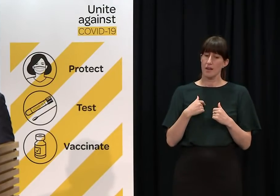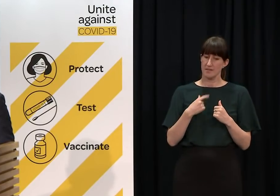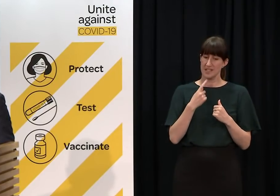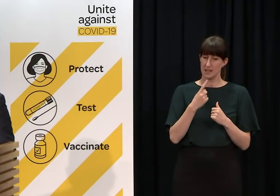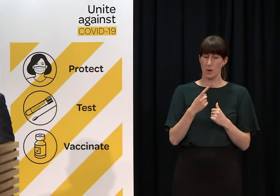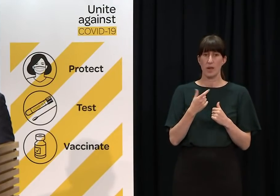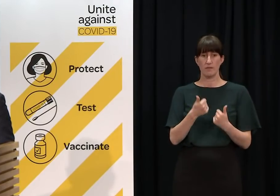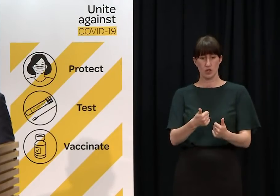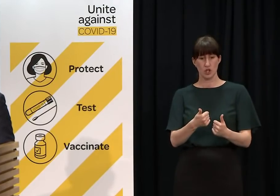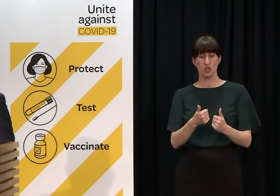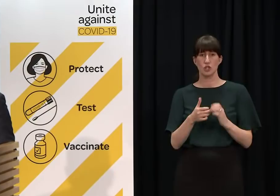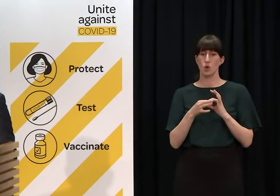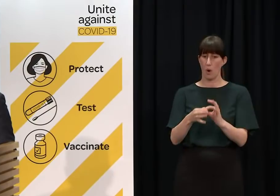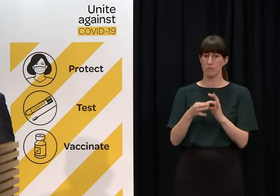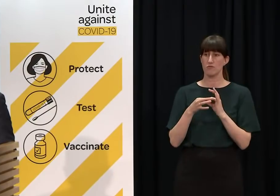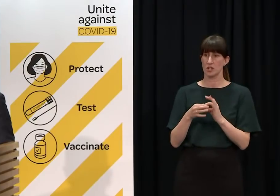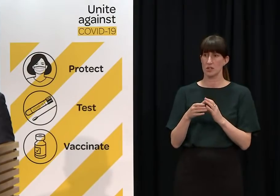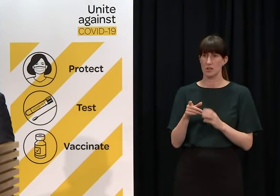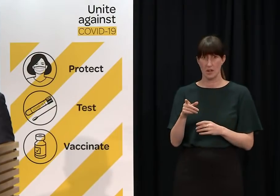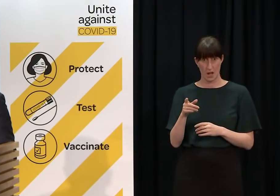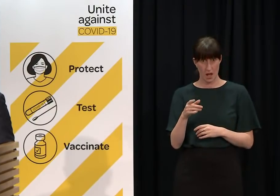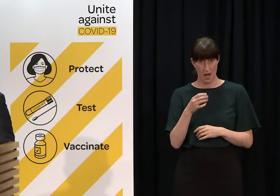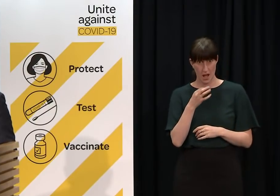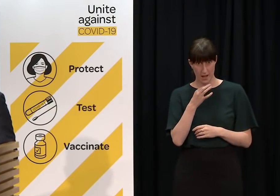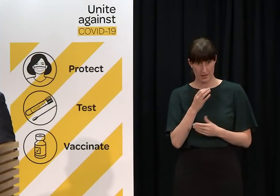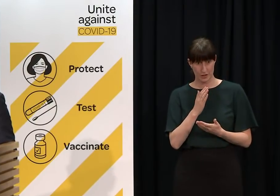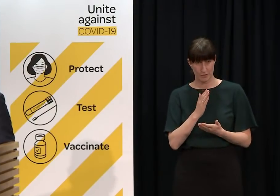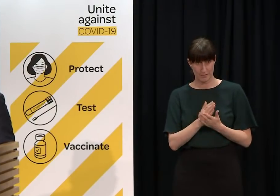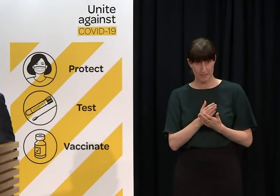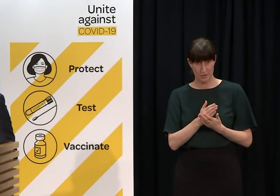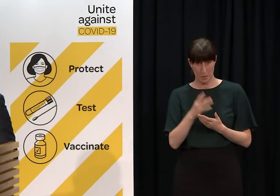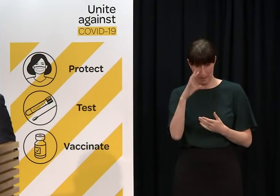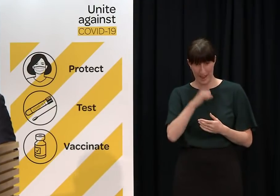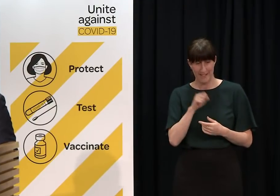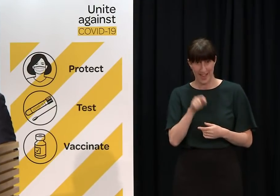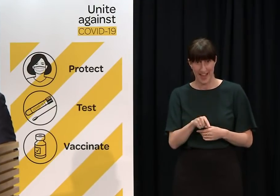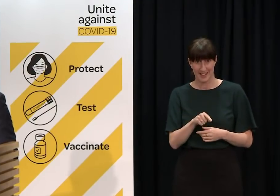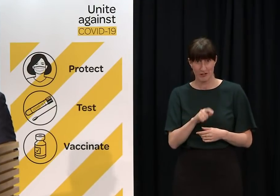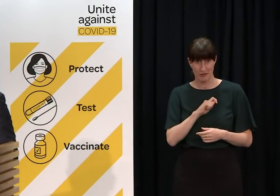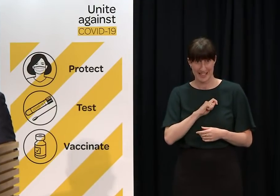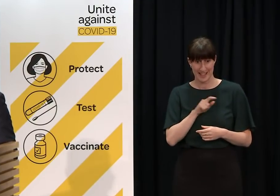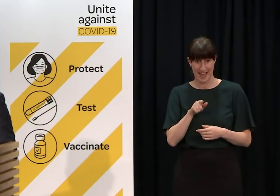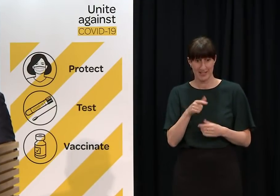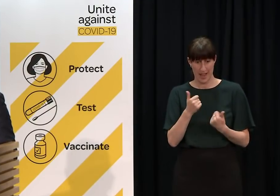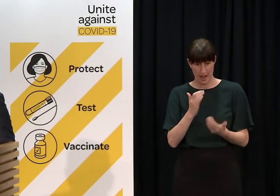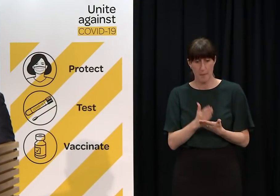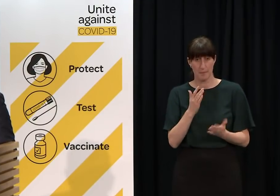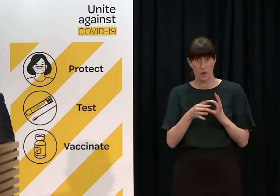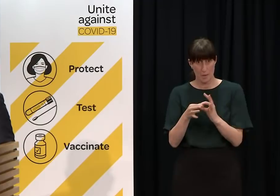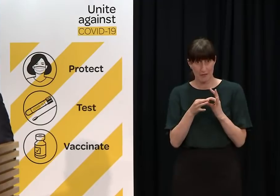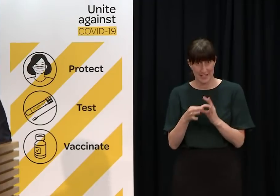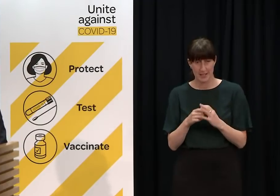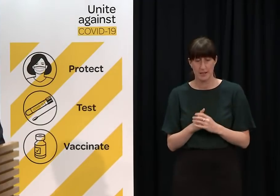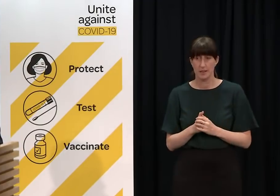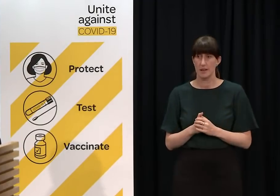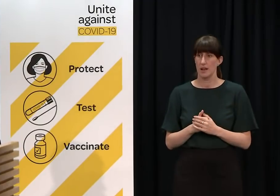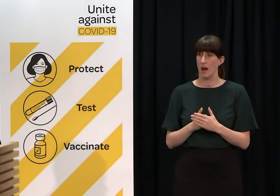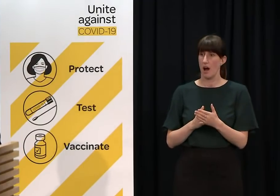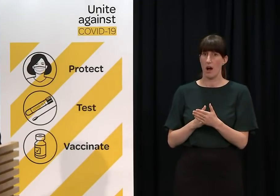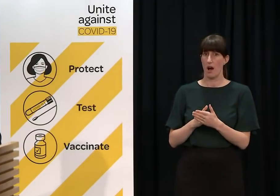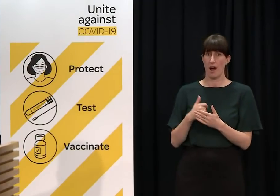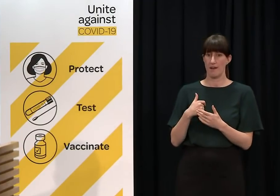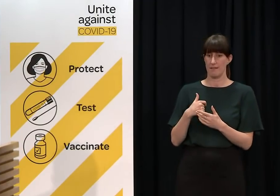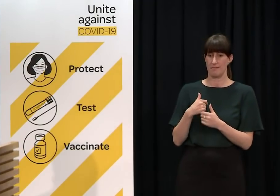are under investigation. Do you trust that that's what's actually happening? Look, I work on the feedback from the people who are doing those investigations.